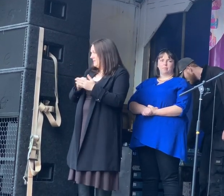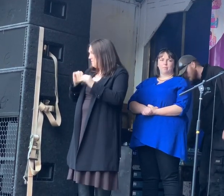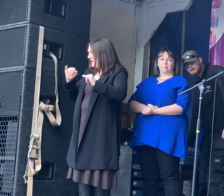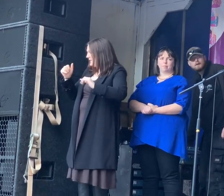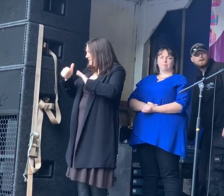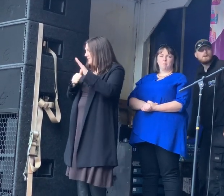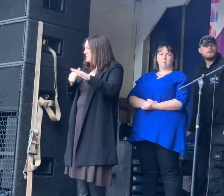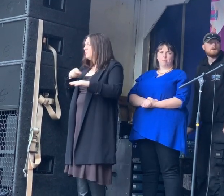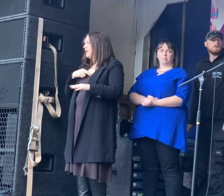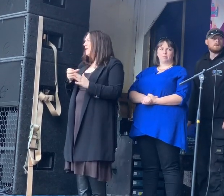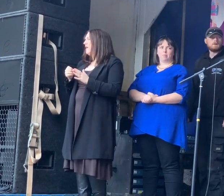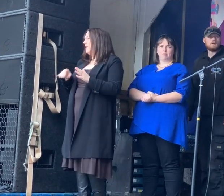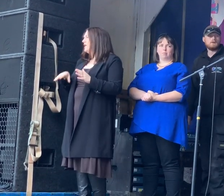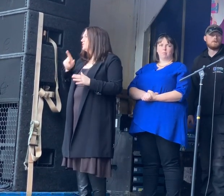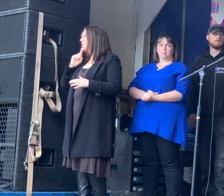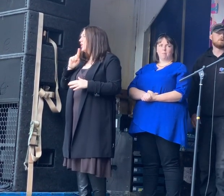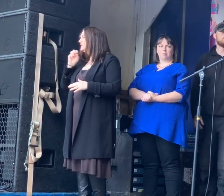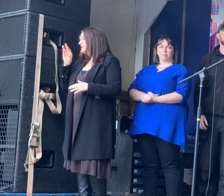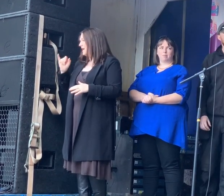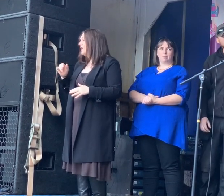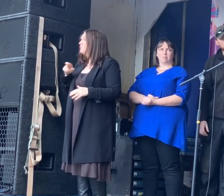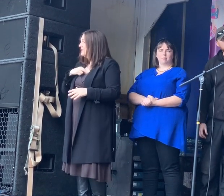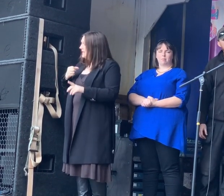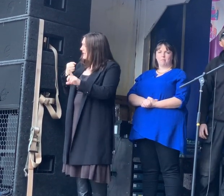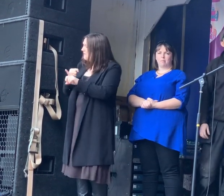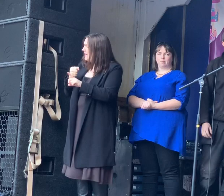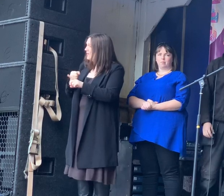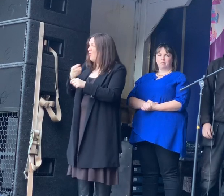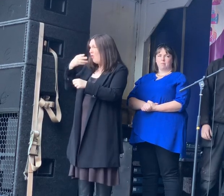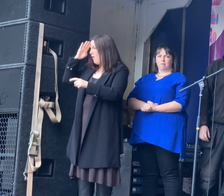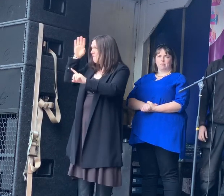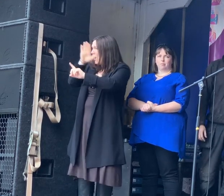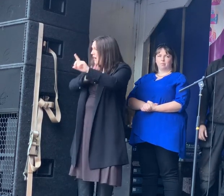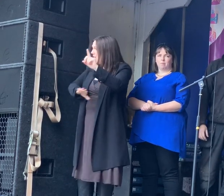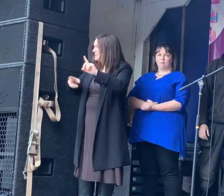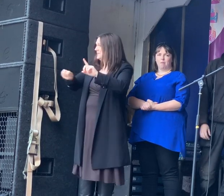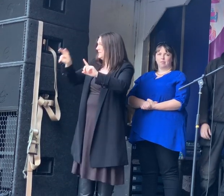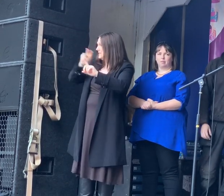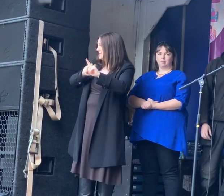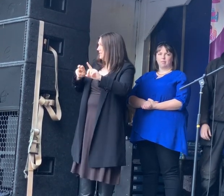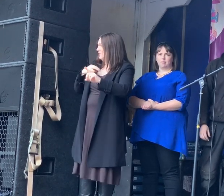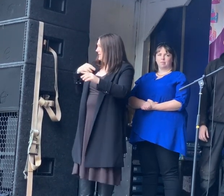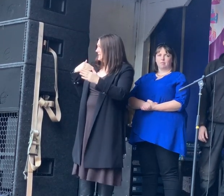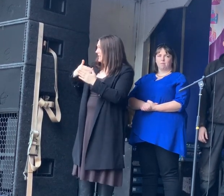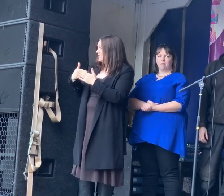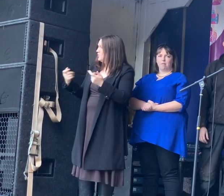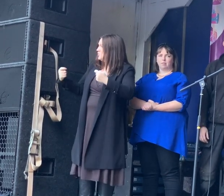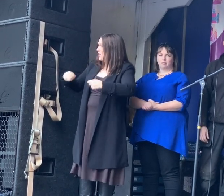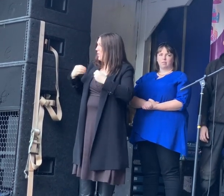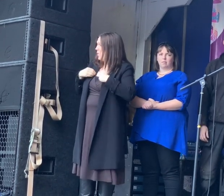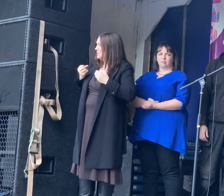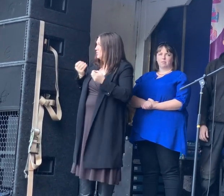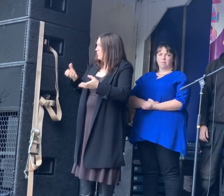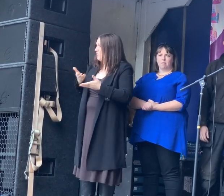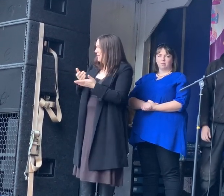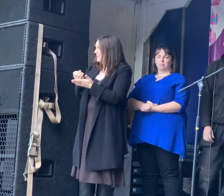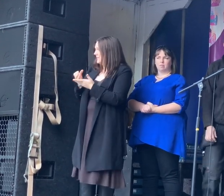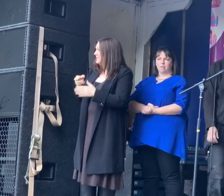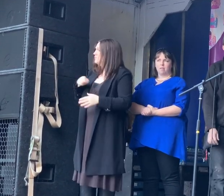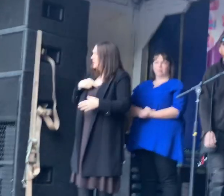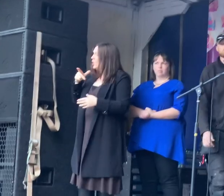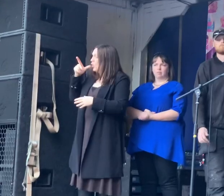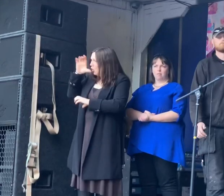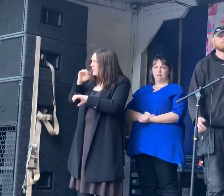medical reasons, lost her little girl, Skye. She's been campaigning all over Ireland since, sharing her story and looking for lawful terminations